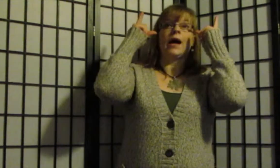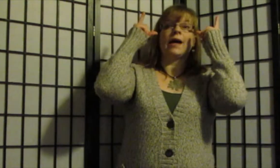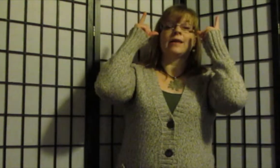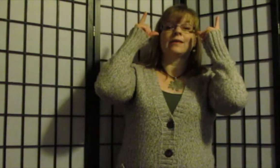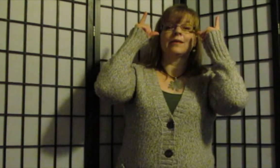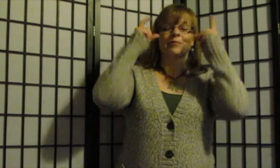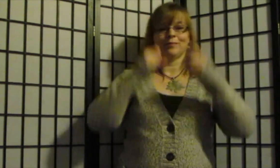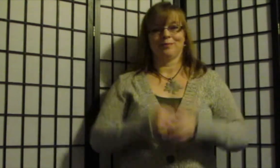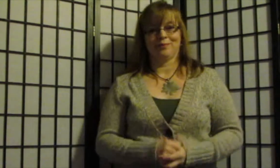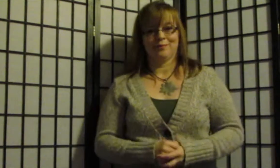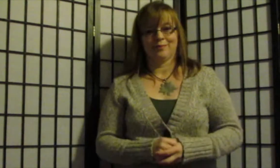Surprise!